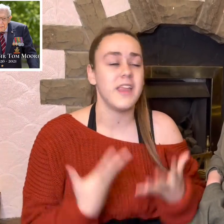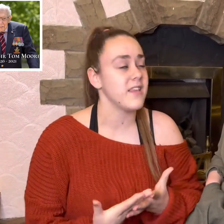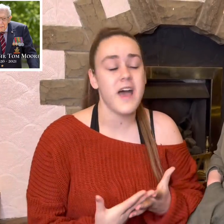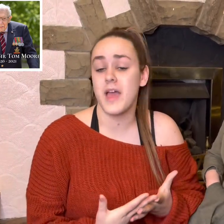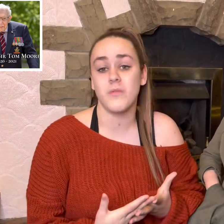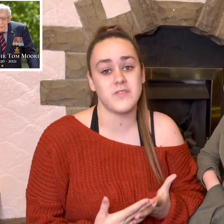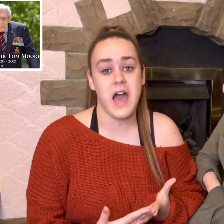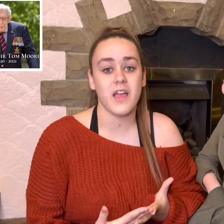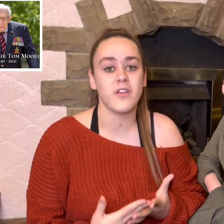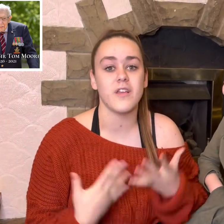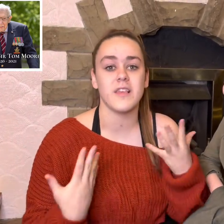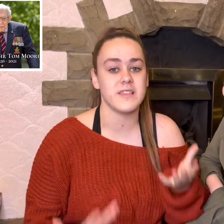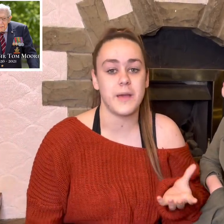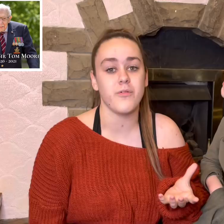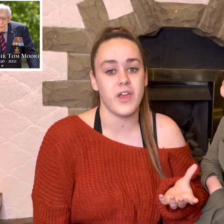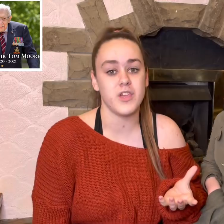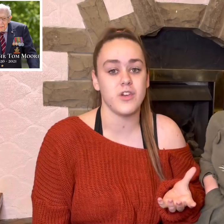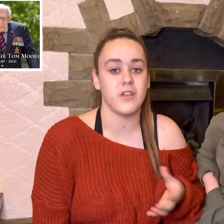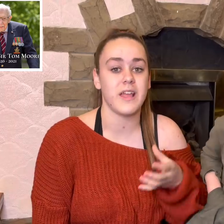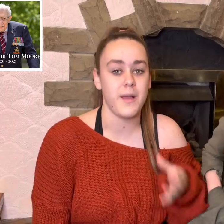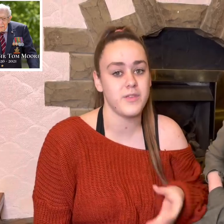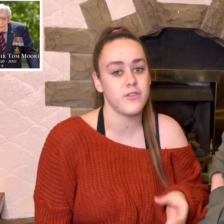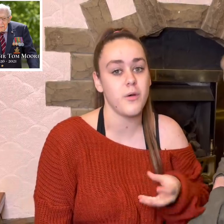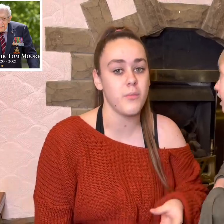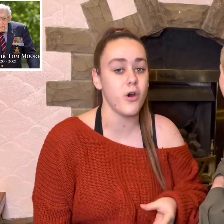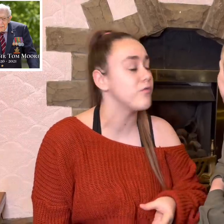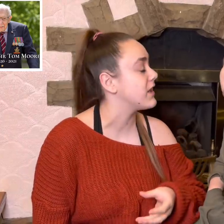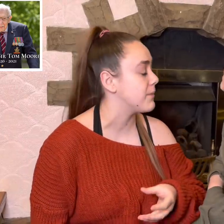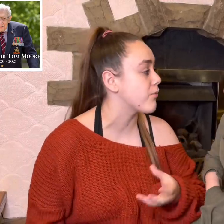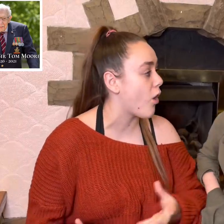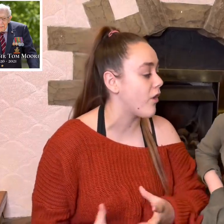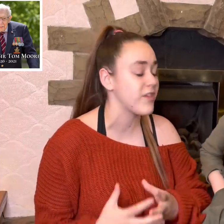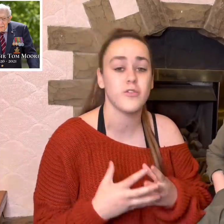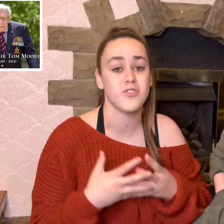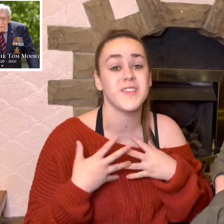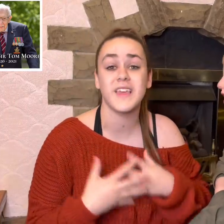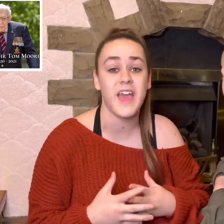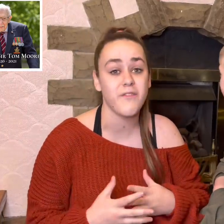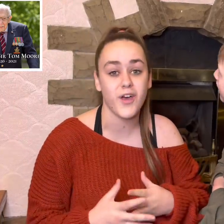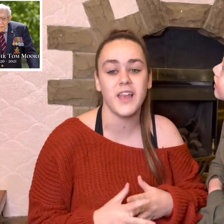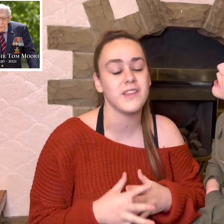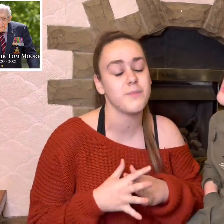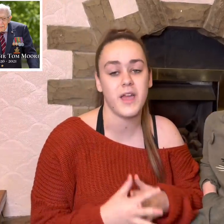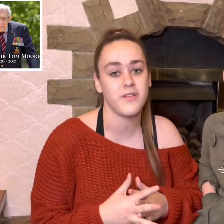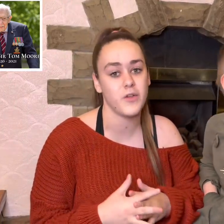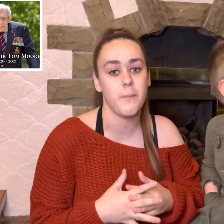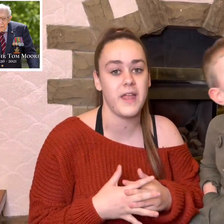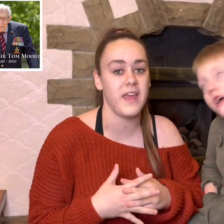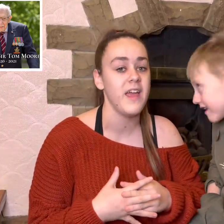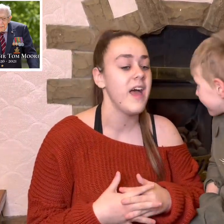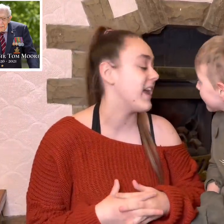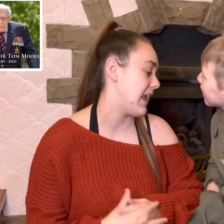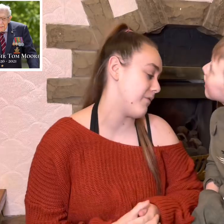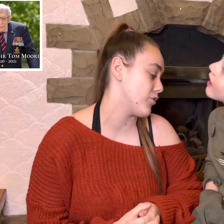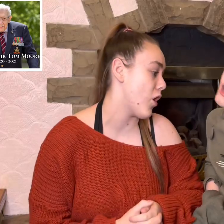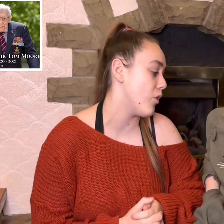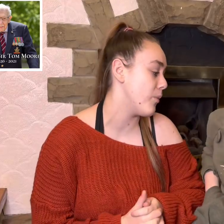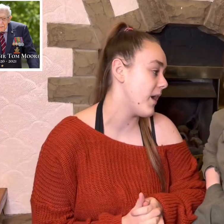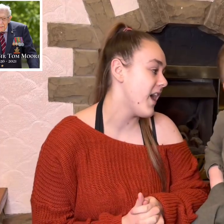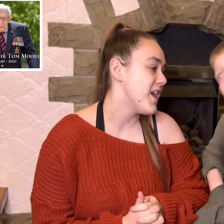time of darkness and separation, Captain Tom Moore really brought this country together and inspired so many and gave us hope. So